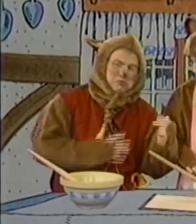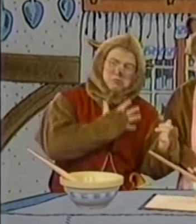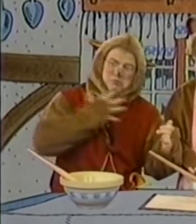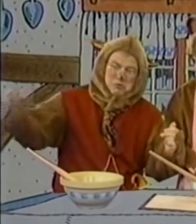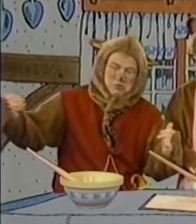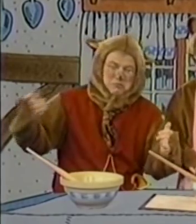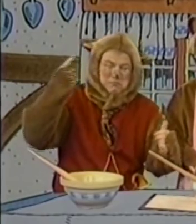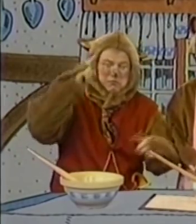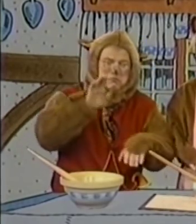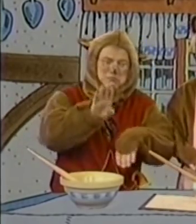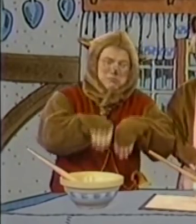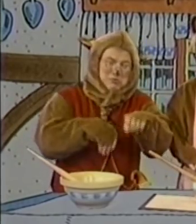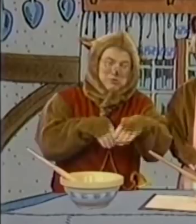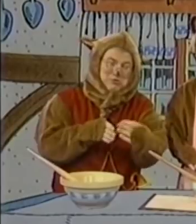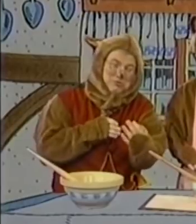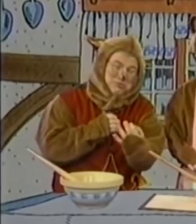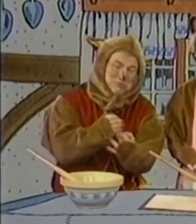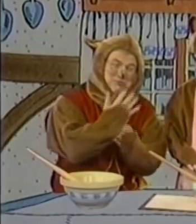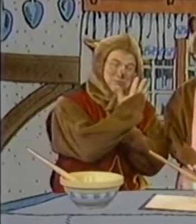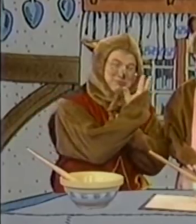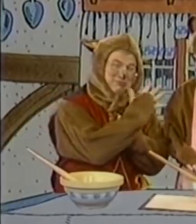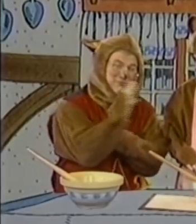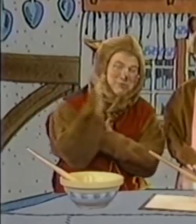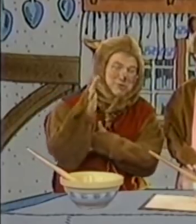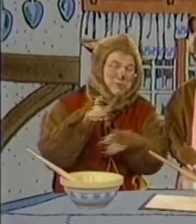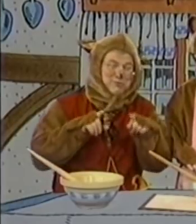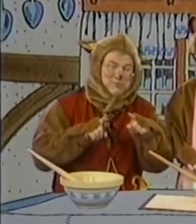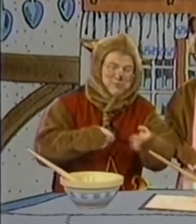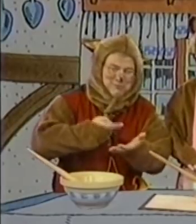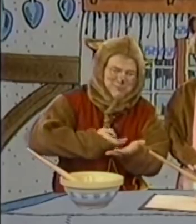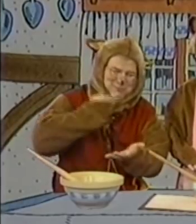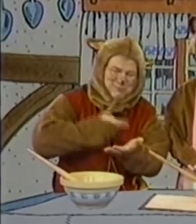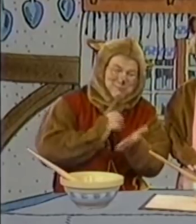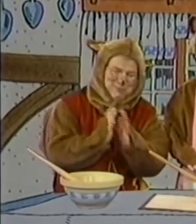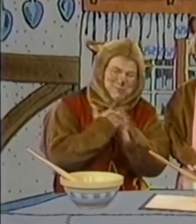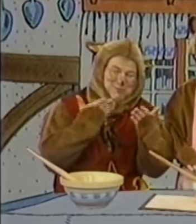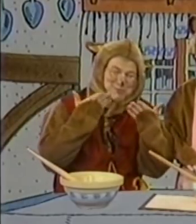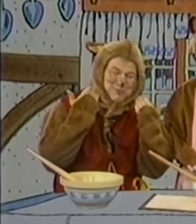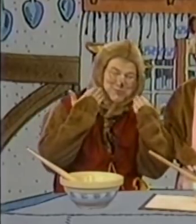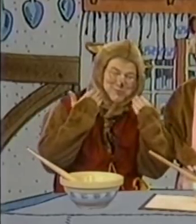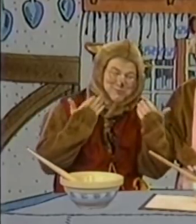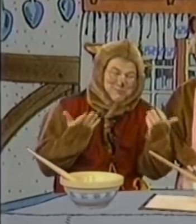Why don't we go for a walk in the woods, while the porridge cools?